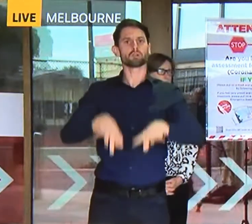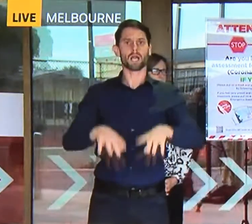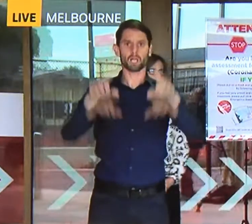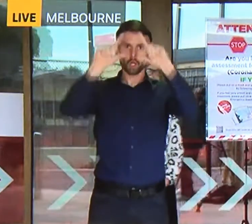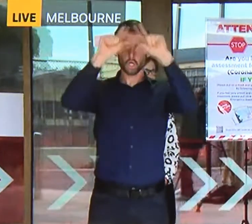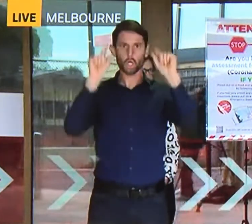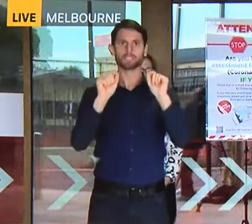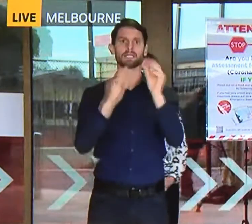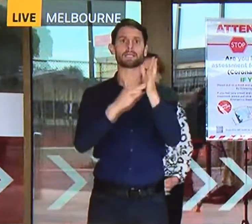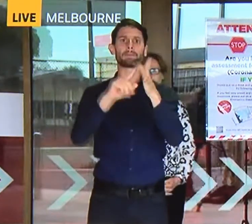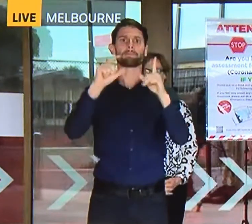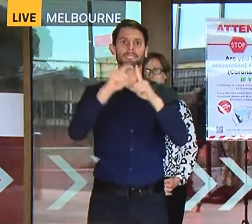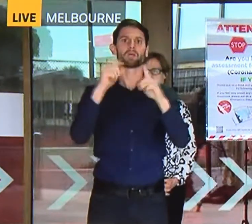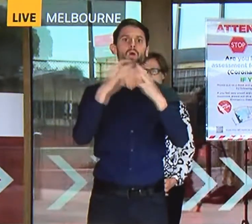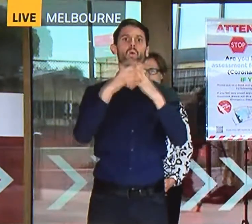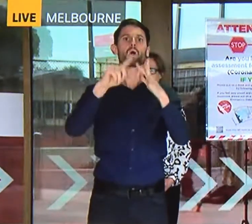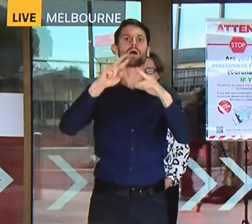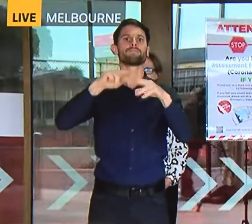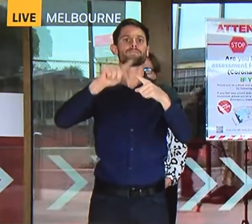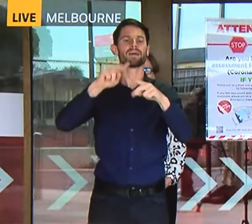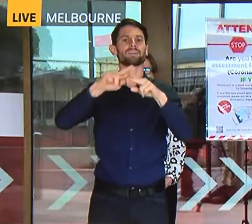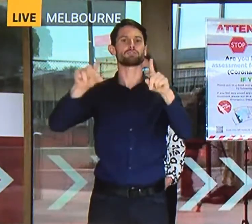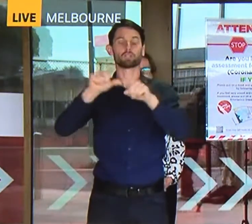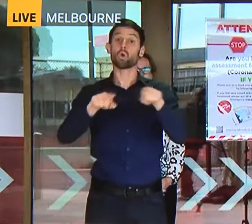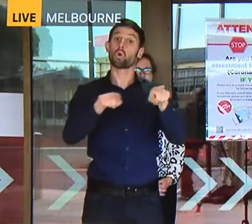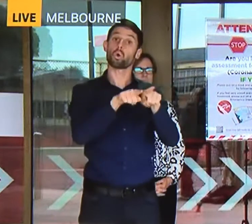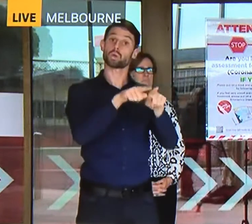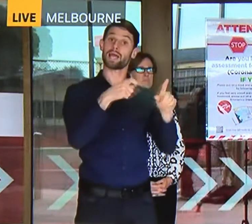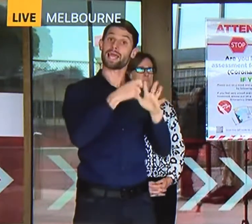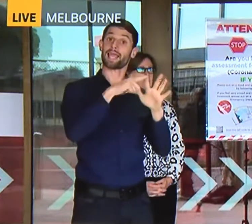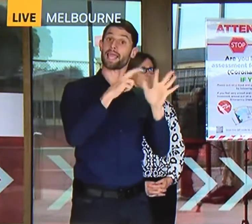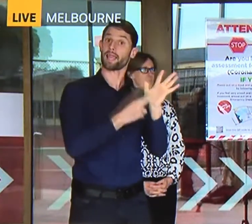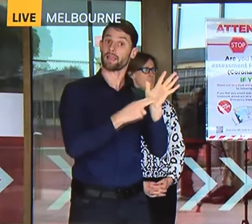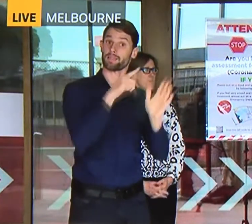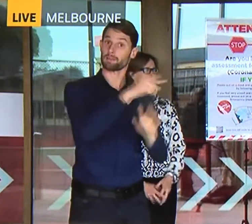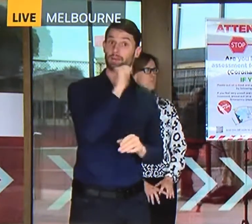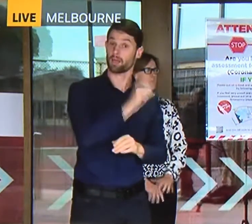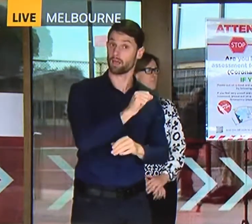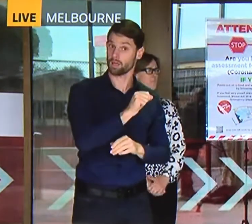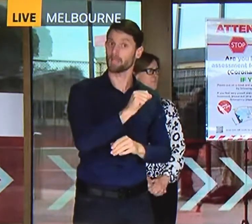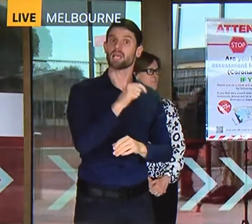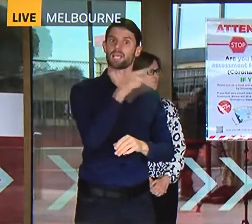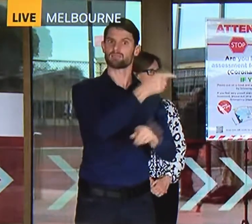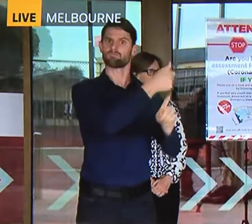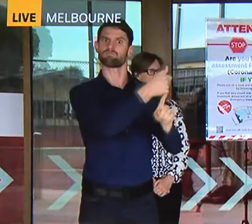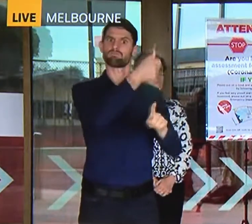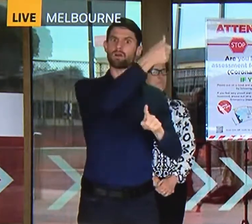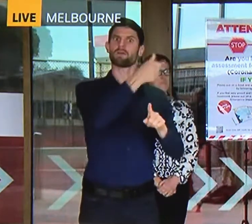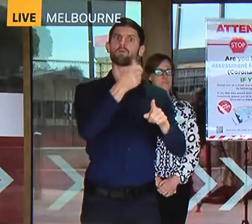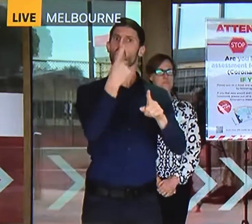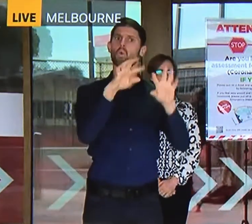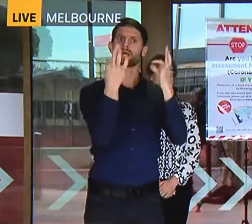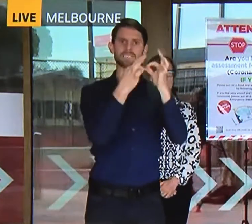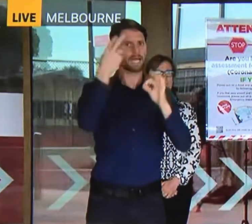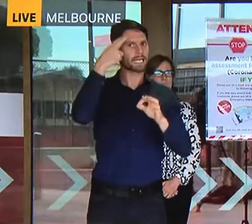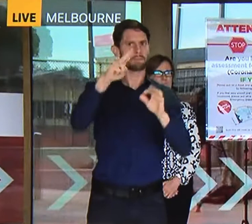and Midwifery Federation, and Ken Hambrecht, who is the head of